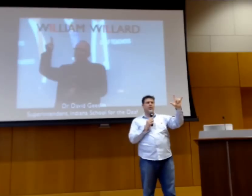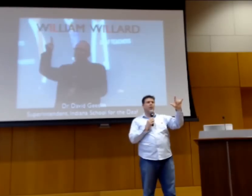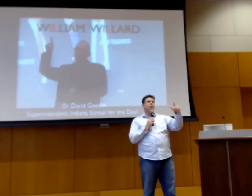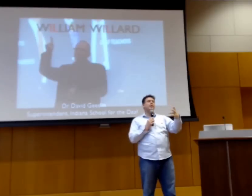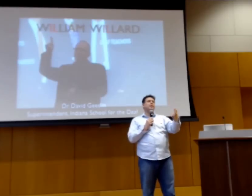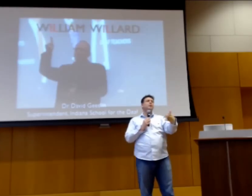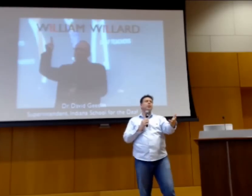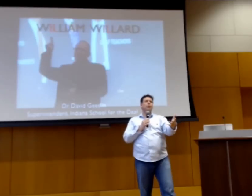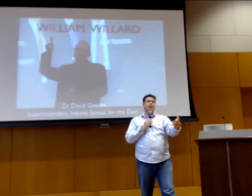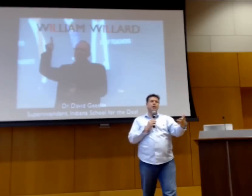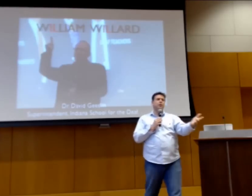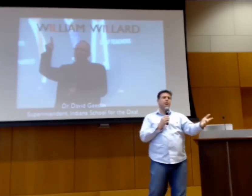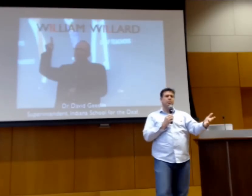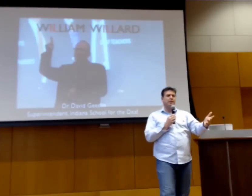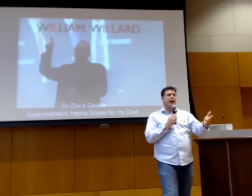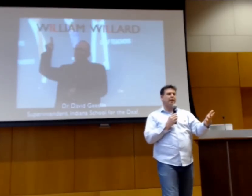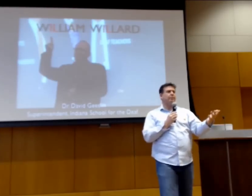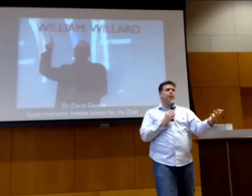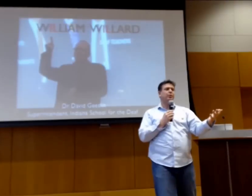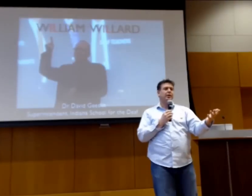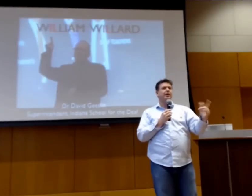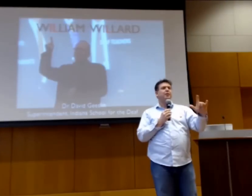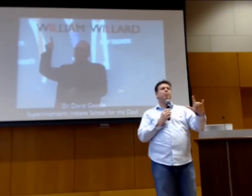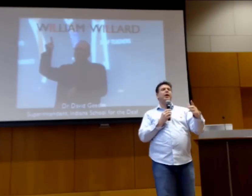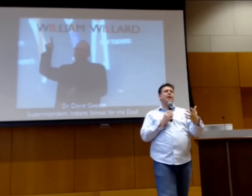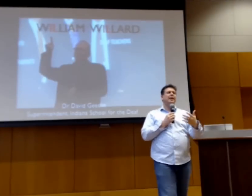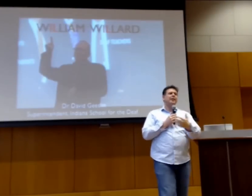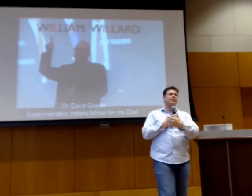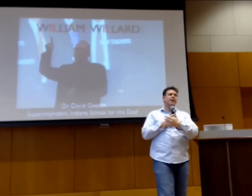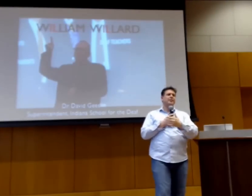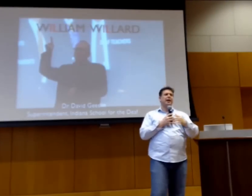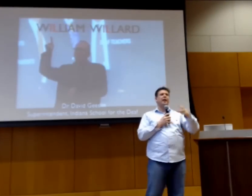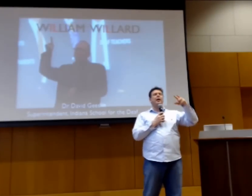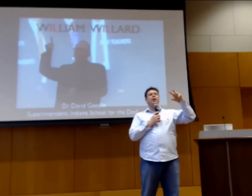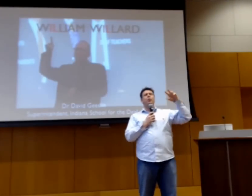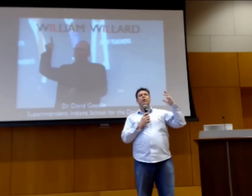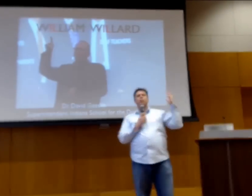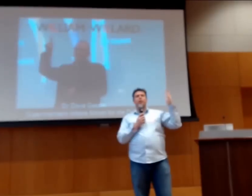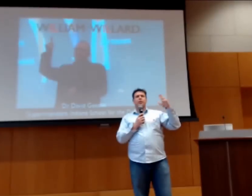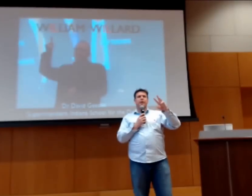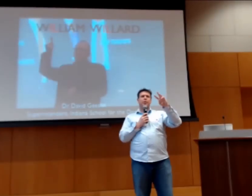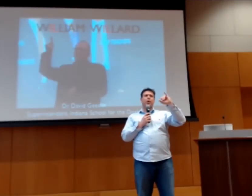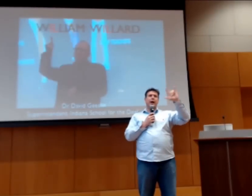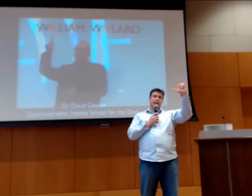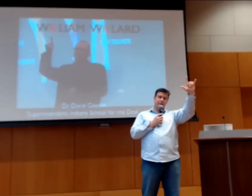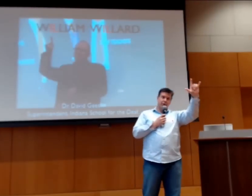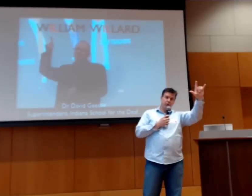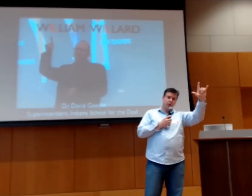Well, it's also a gesture that means I love you. But he's not saying, William Willard, W-I-I-L-V-U